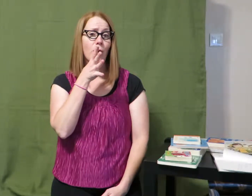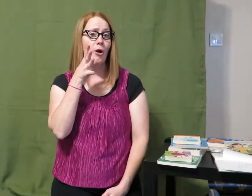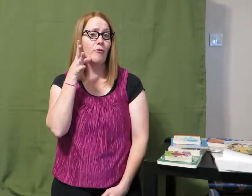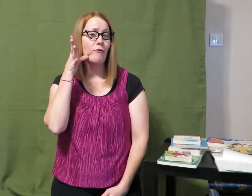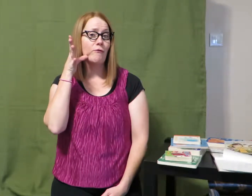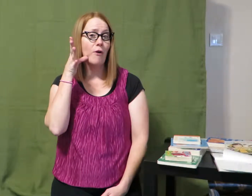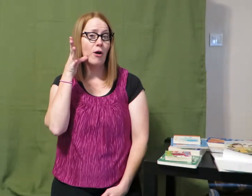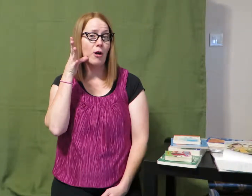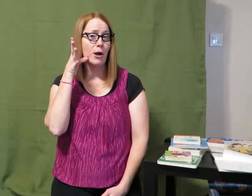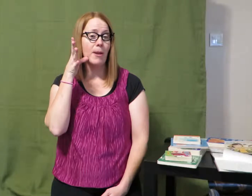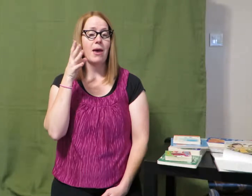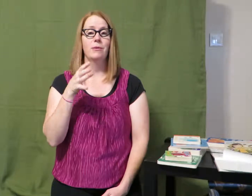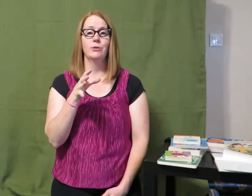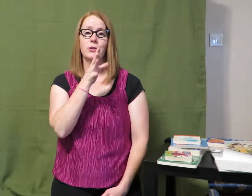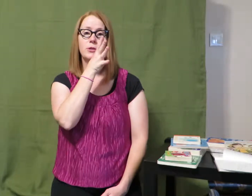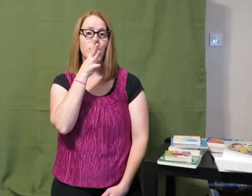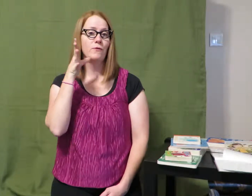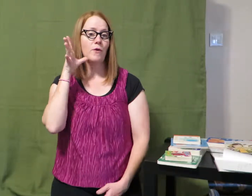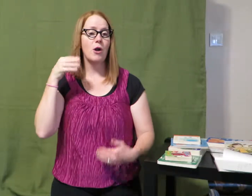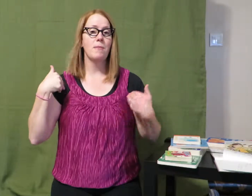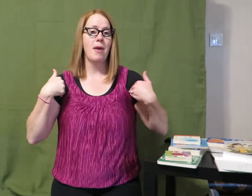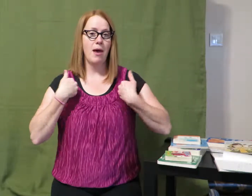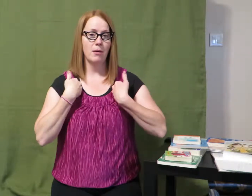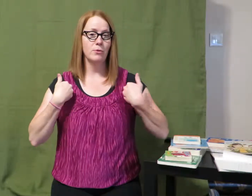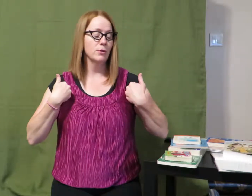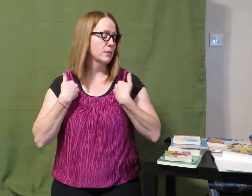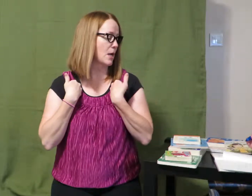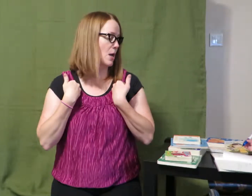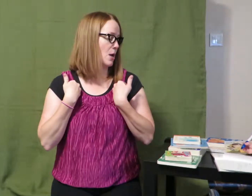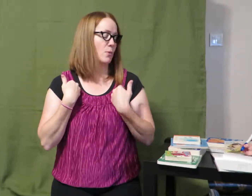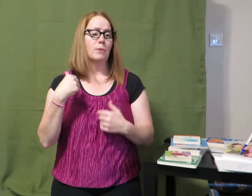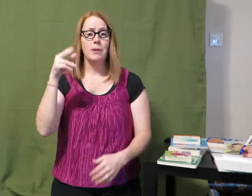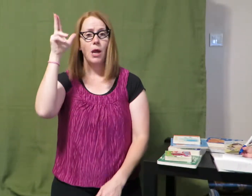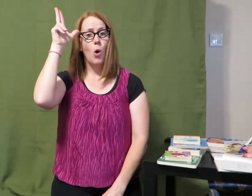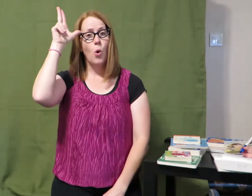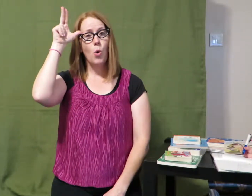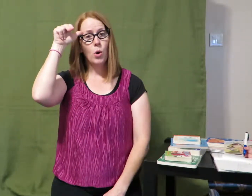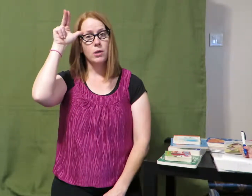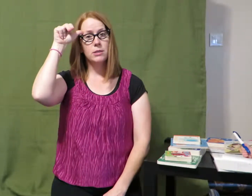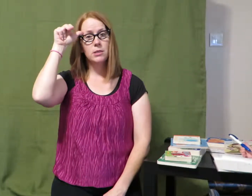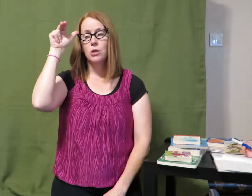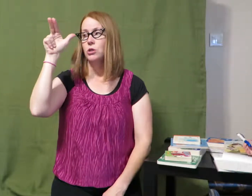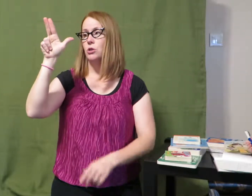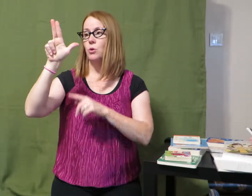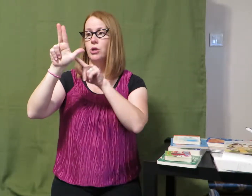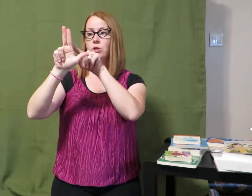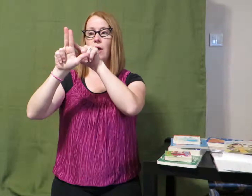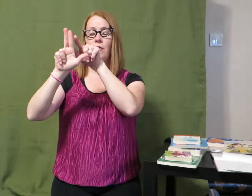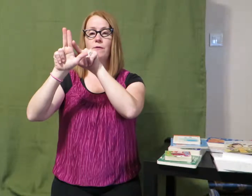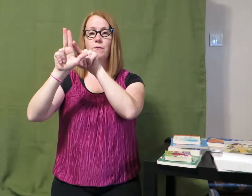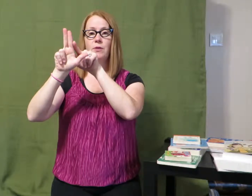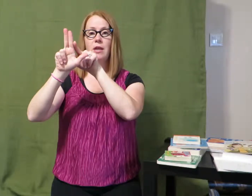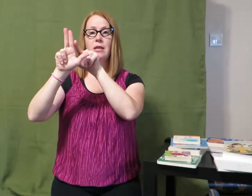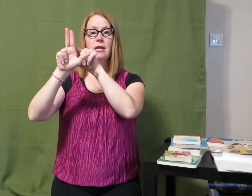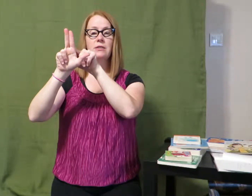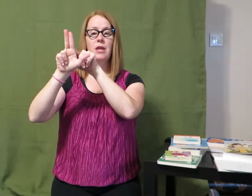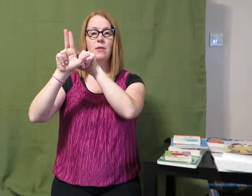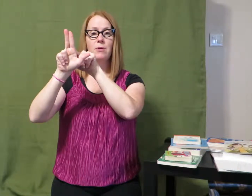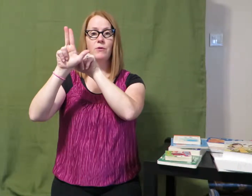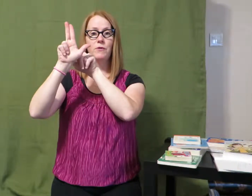our farm animals. So farm animals would be horse. So horse, you got the index and the middle